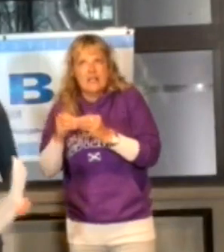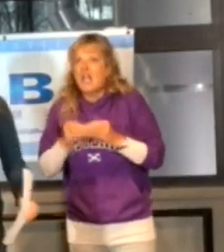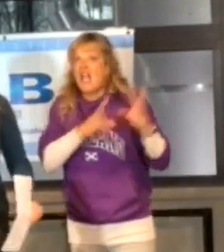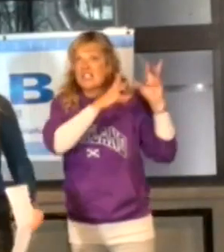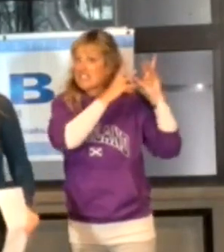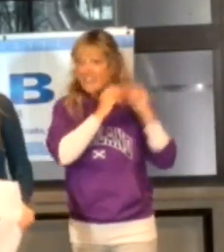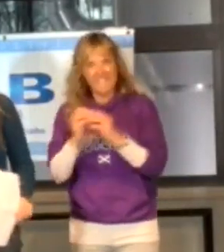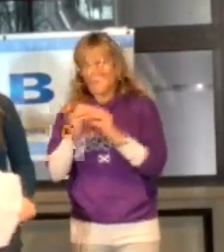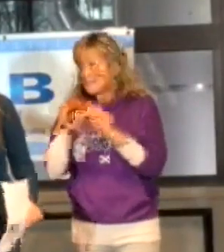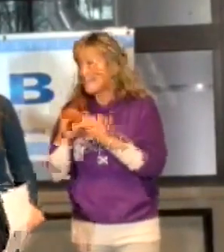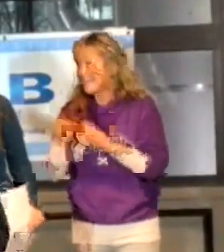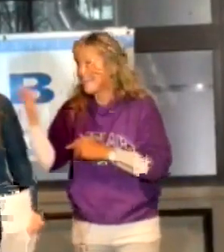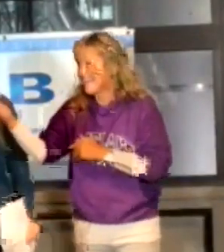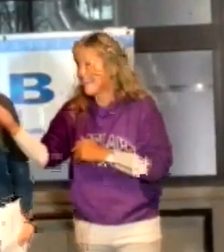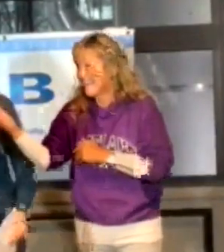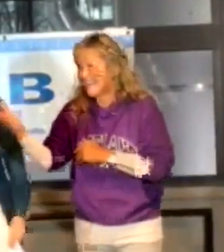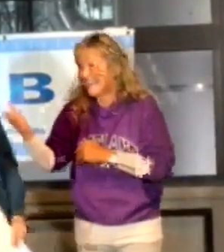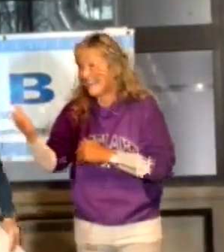Cafe!